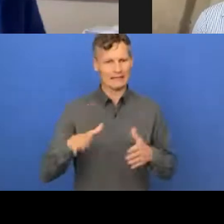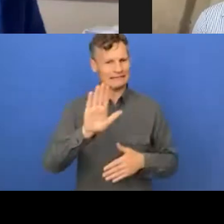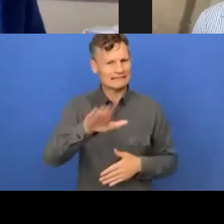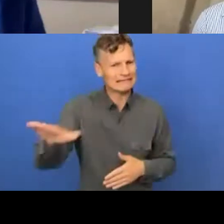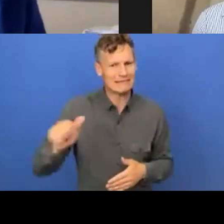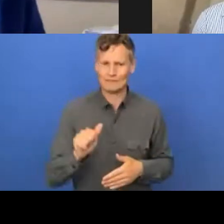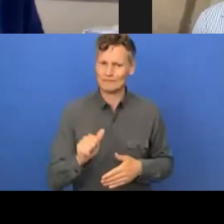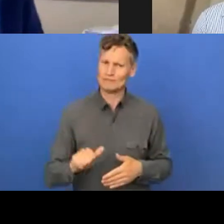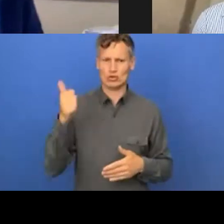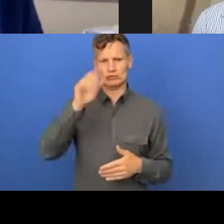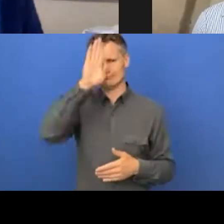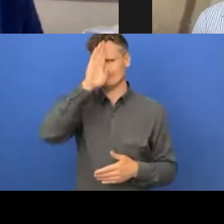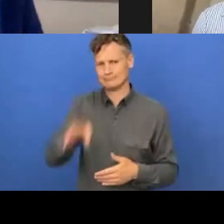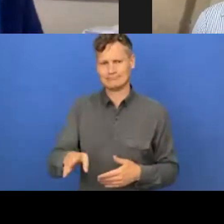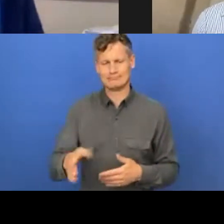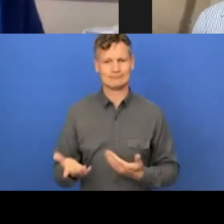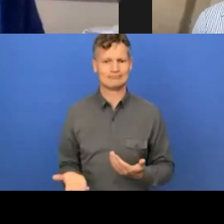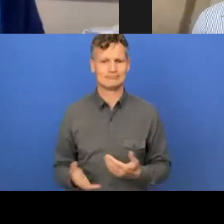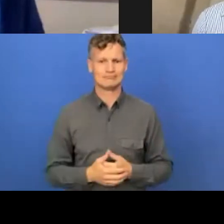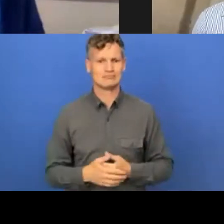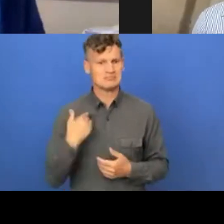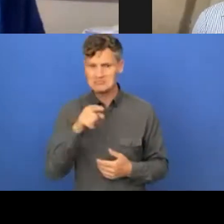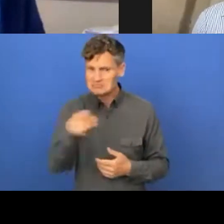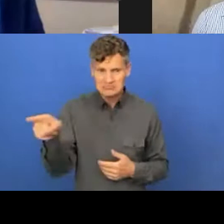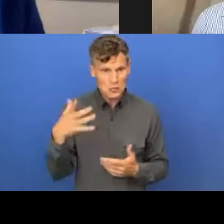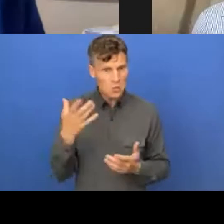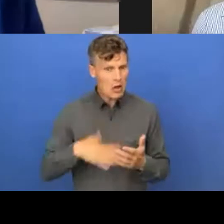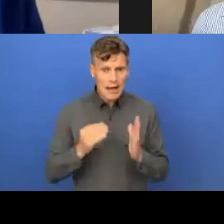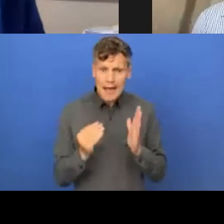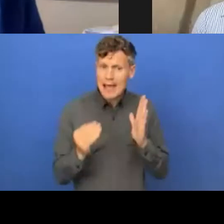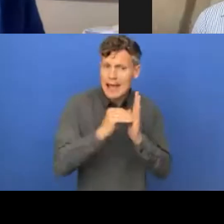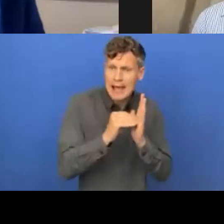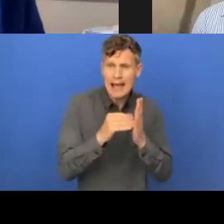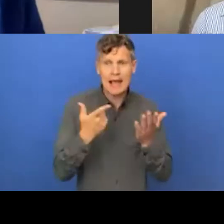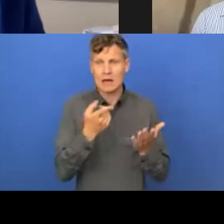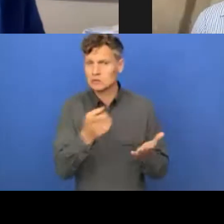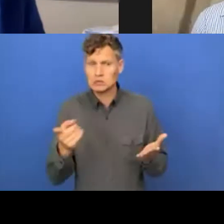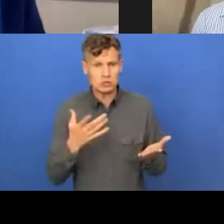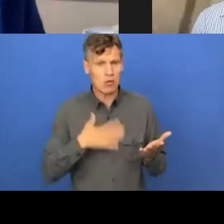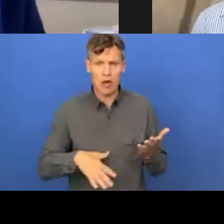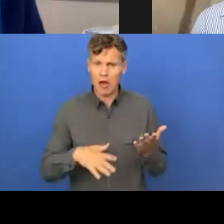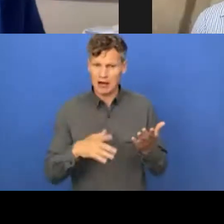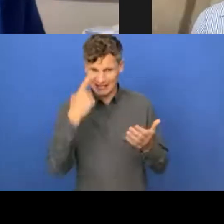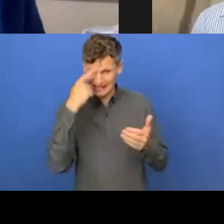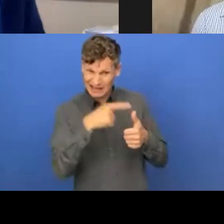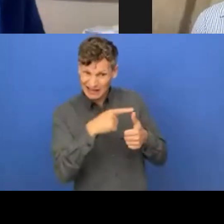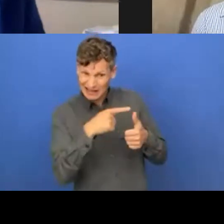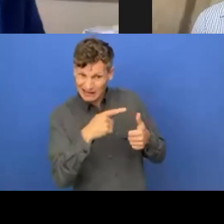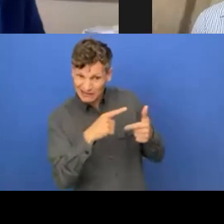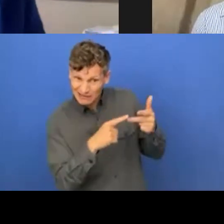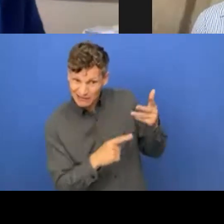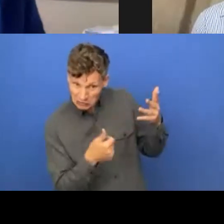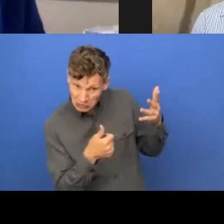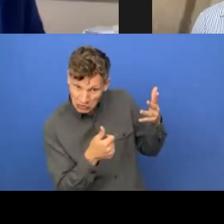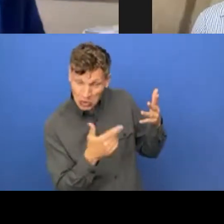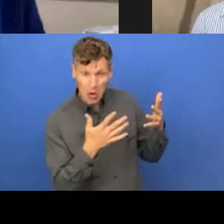anything to add and to change to the paradigm. And I also think along